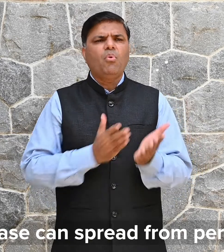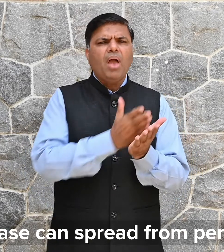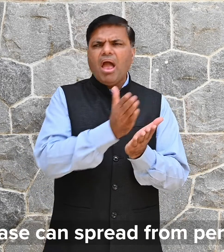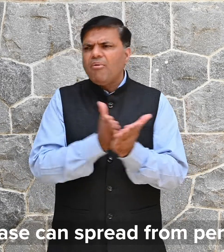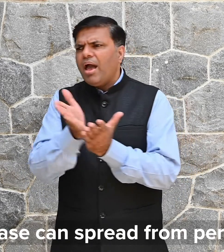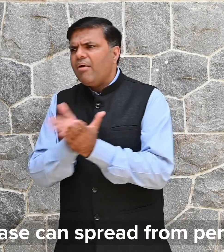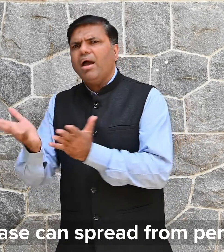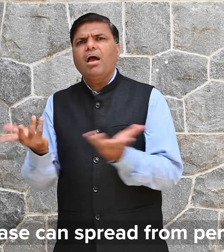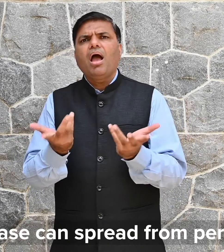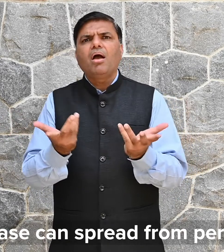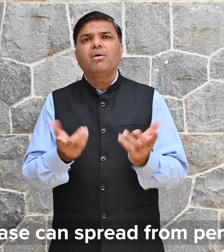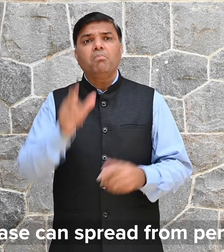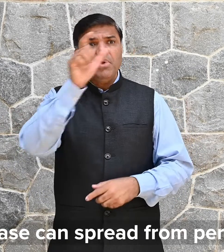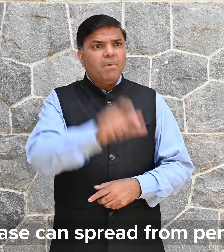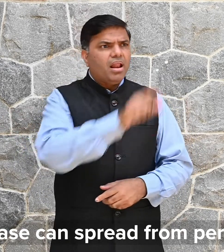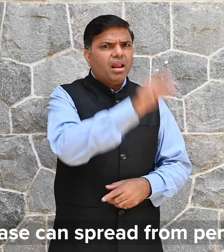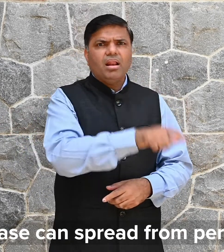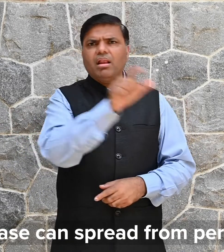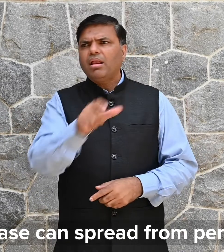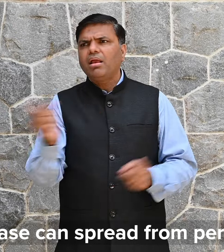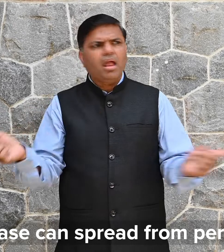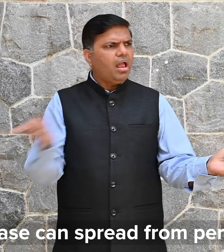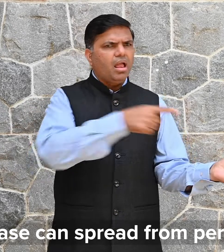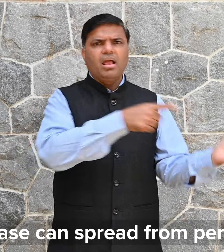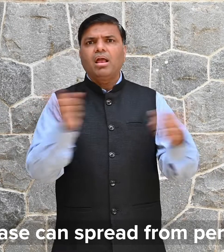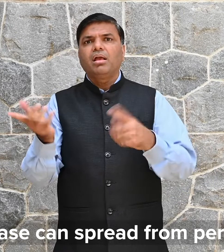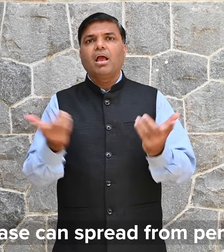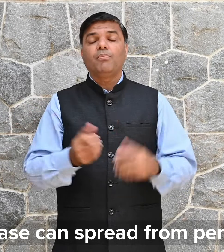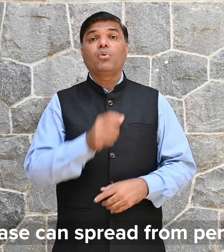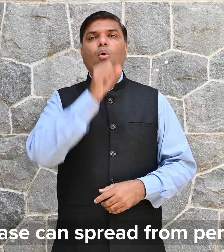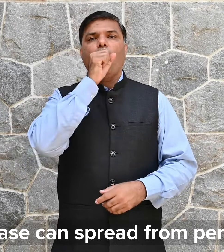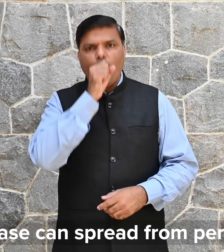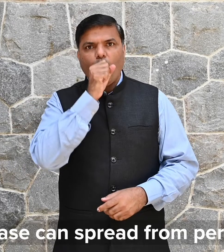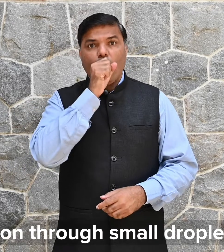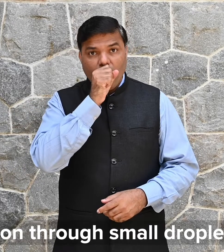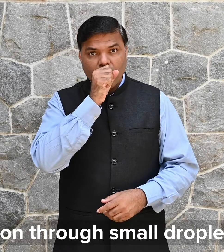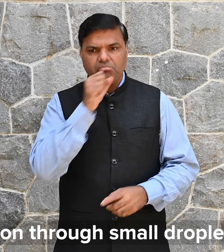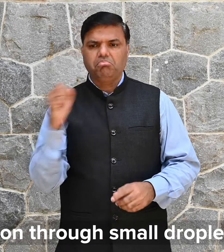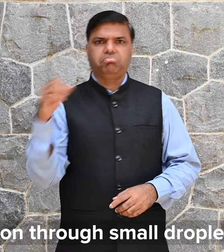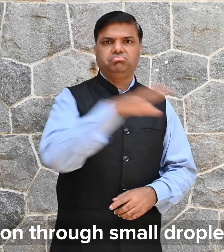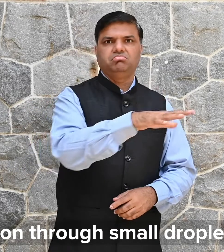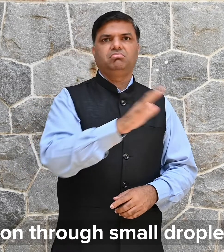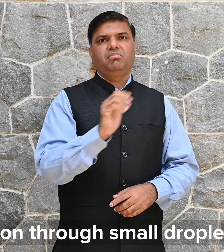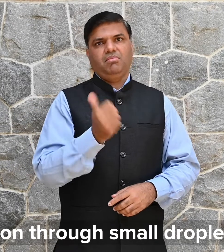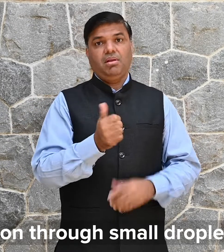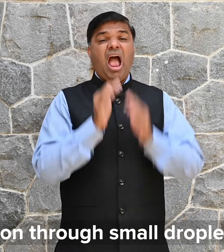The disease can spread from person to person through small droplets from the nose or